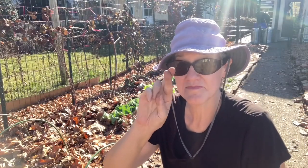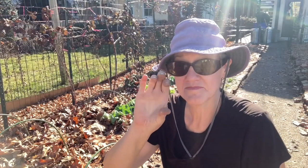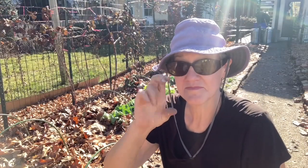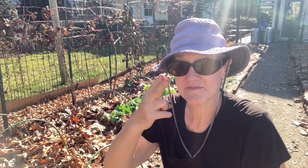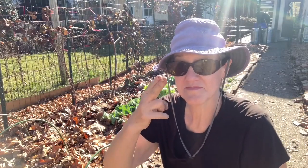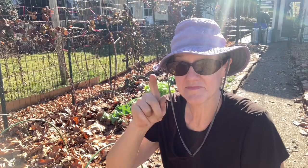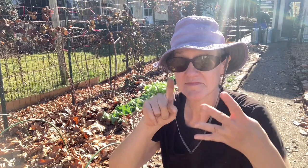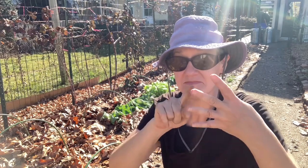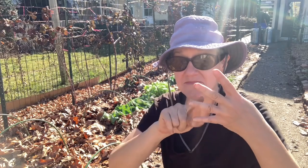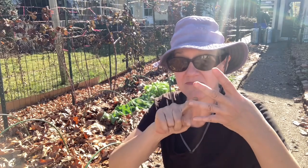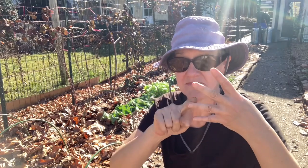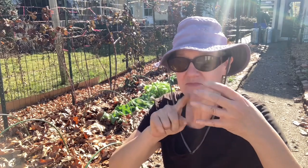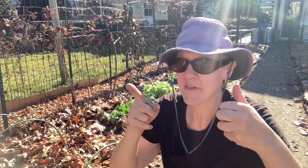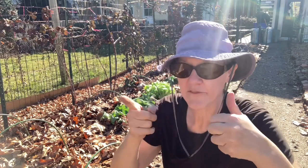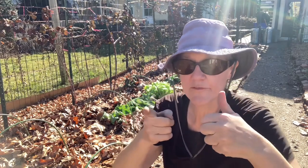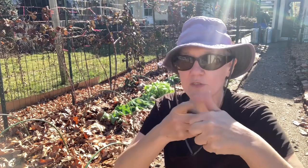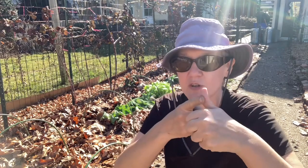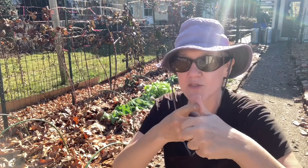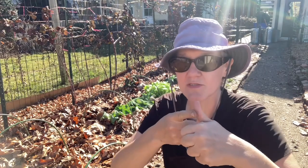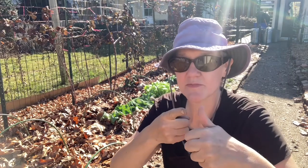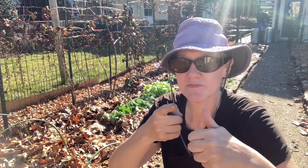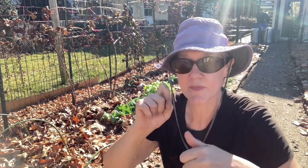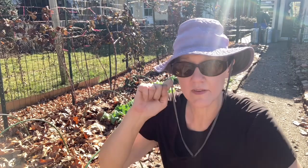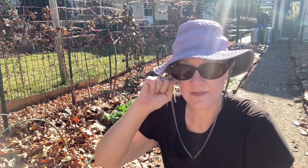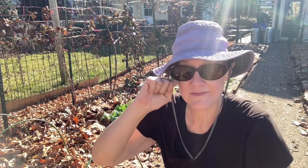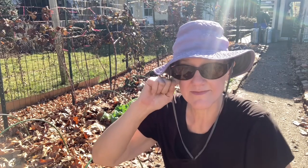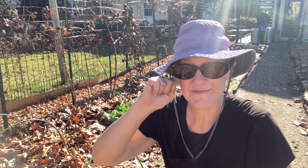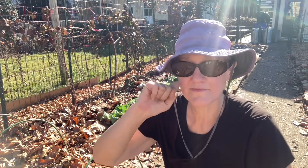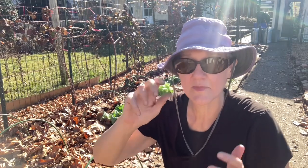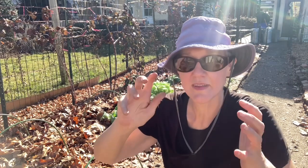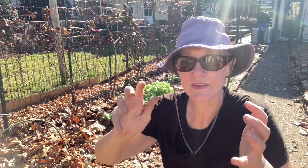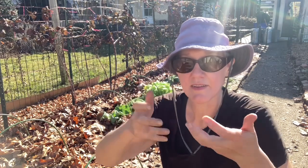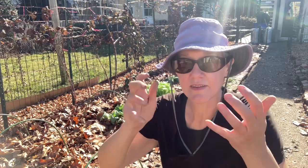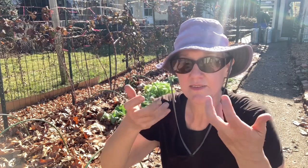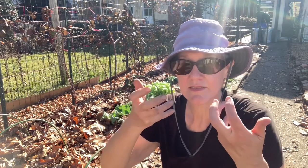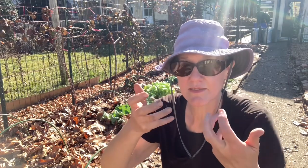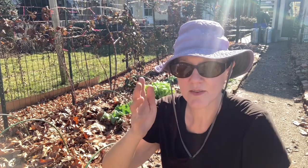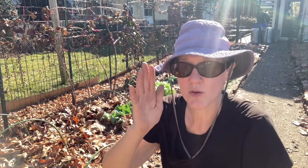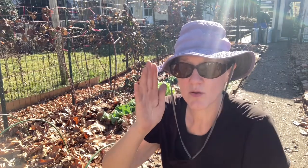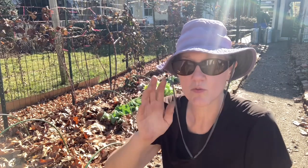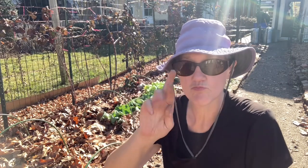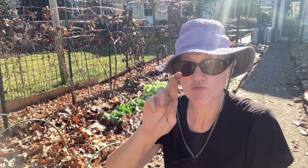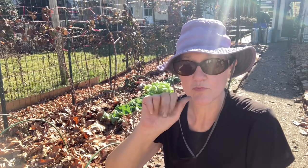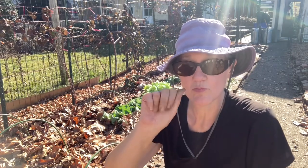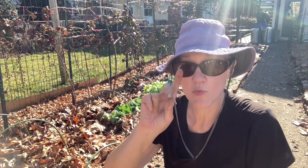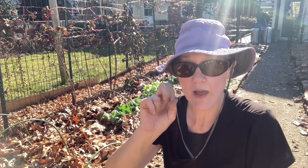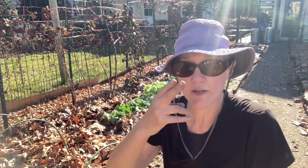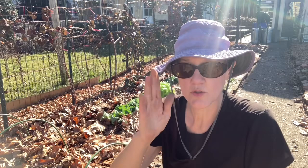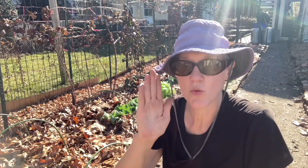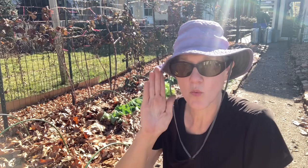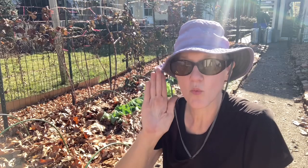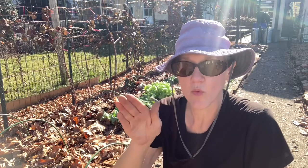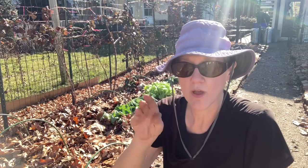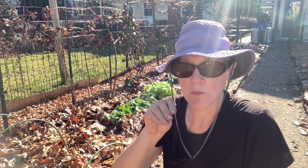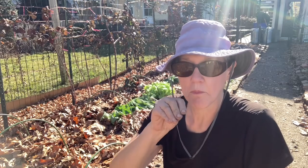about mid-March, we're going to plant our first onions, lettuces,